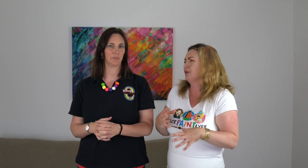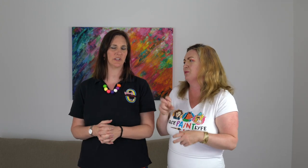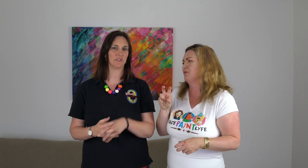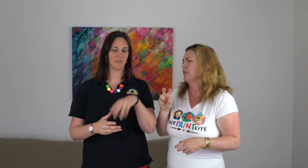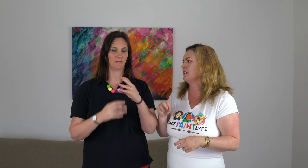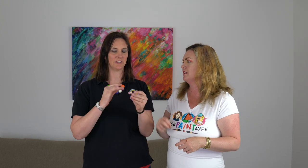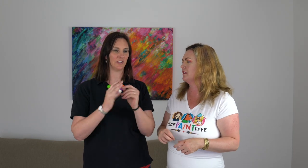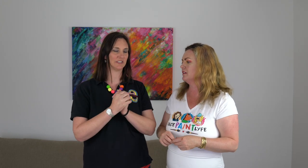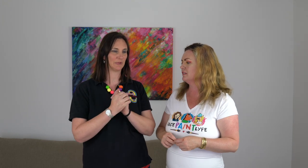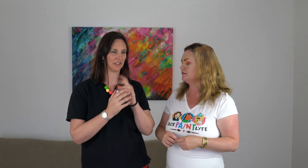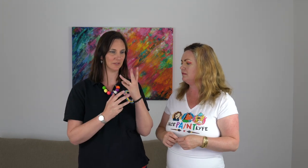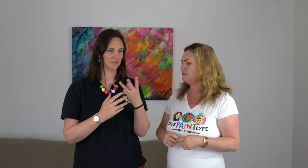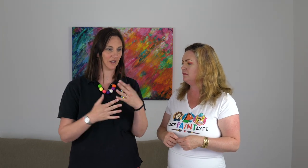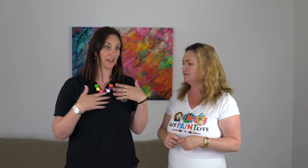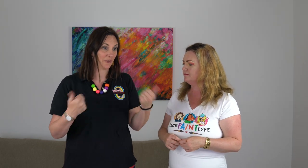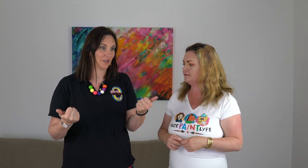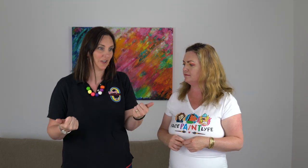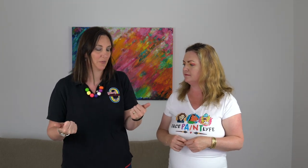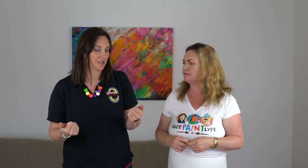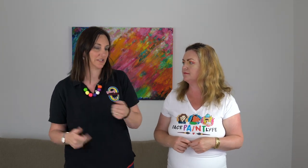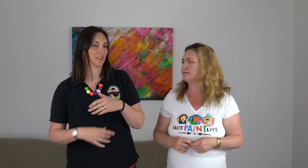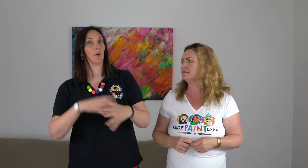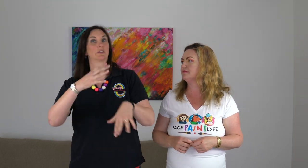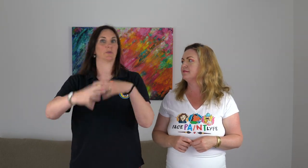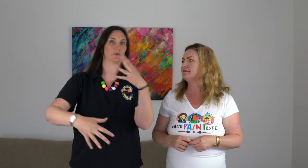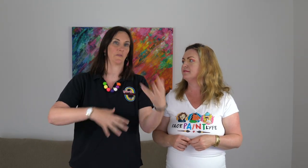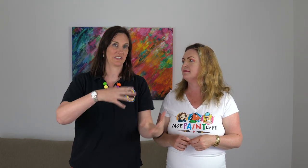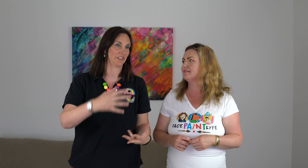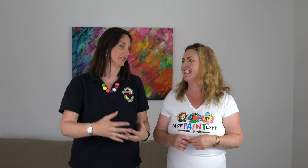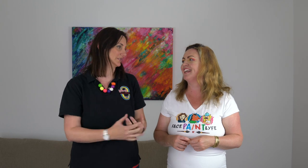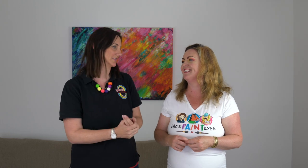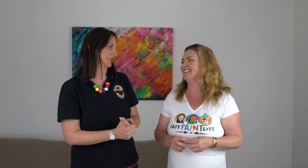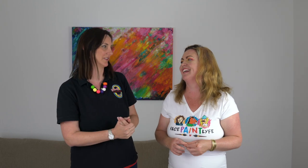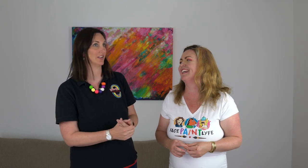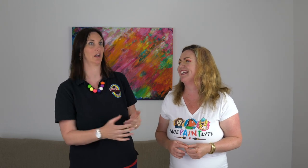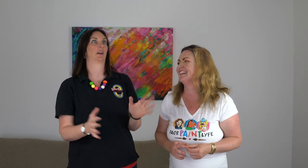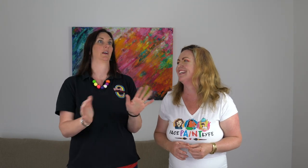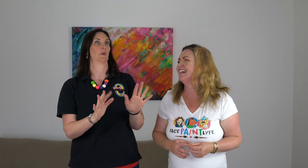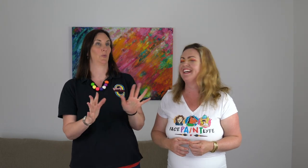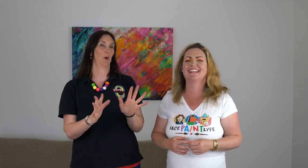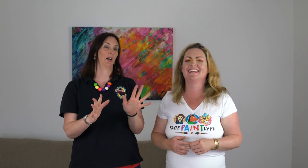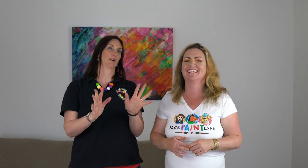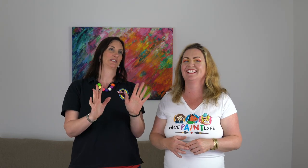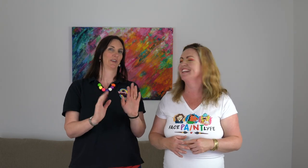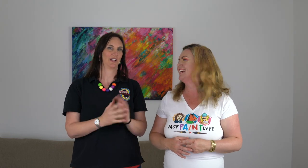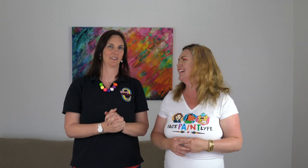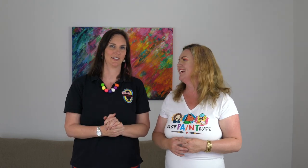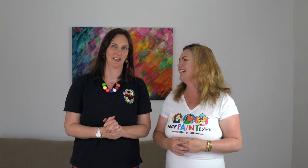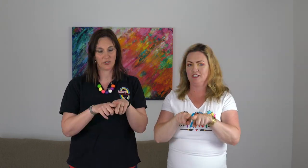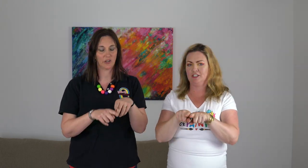Because if you sign something little, like, how are you, they might just go into a full conversation. So you're like, whoa, slow down. So I'd go,